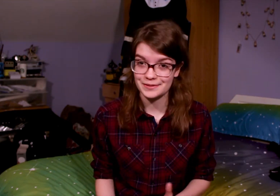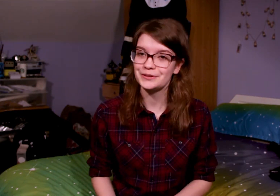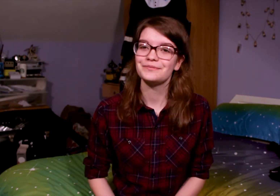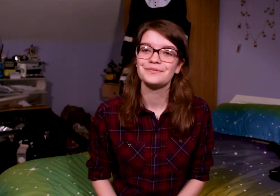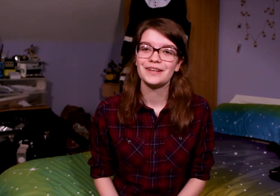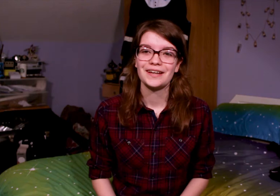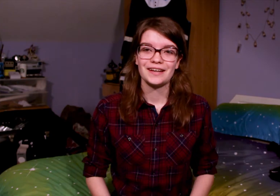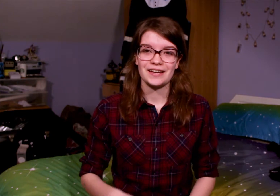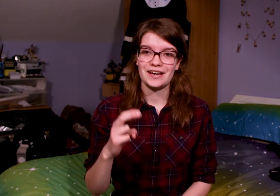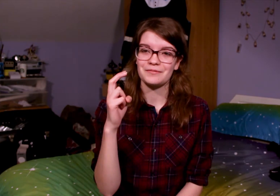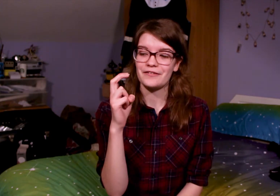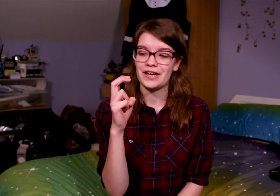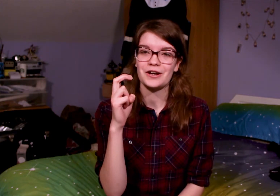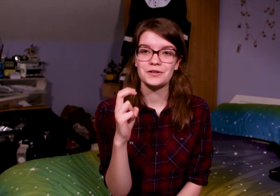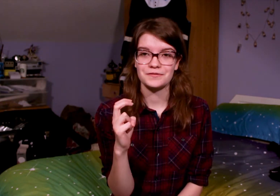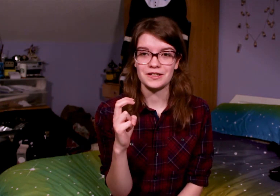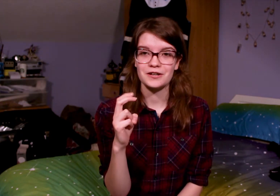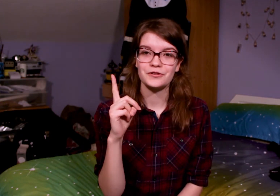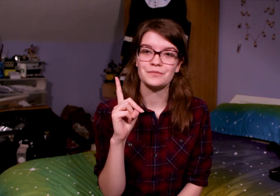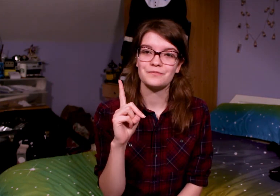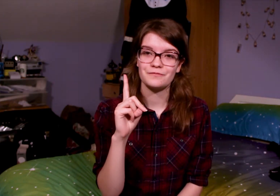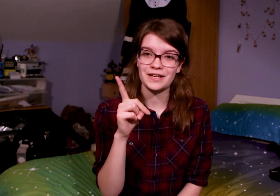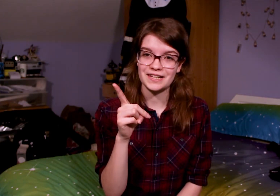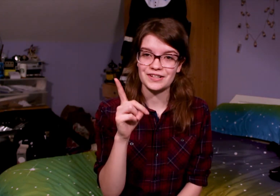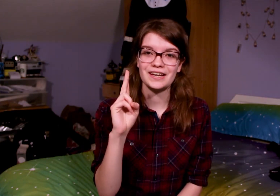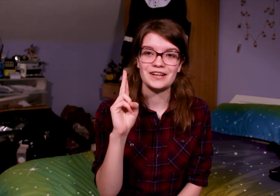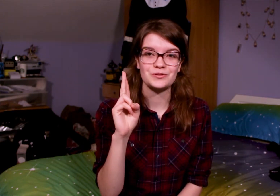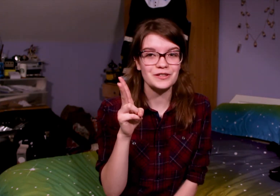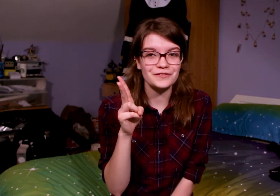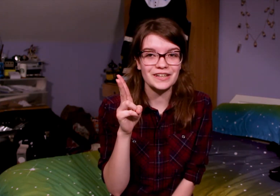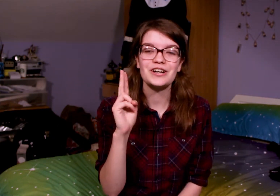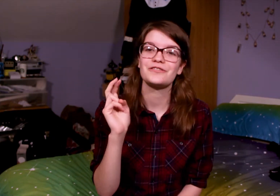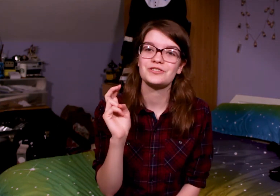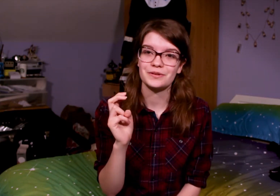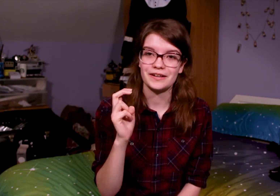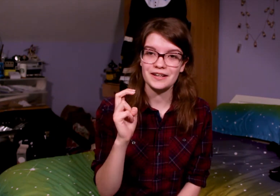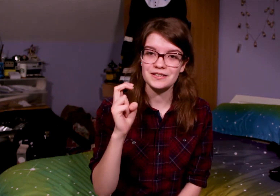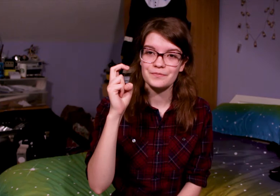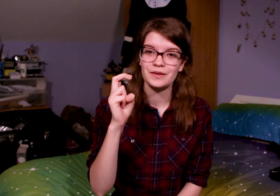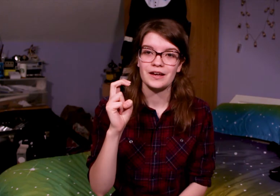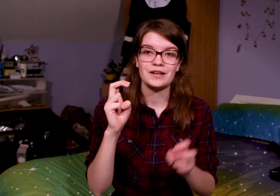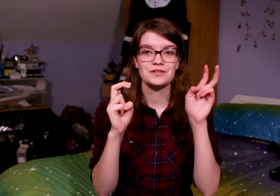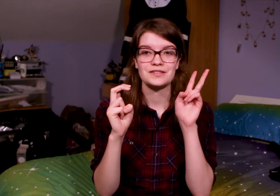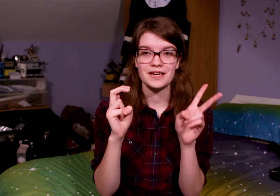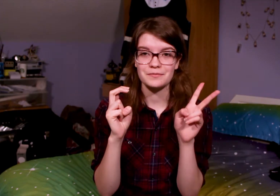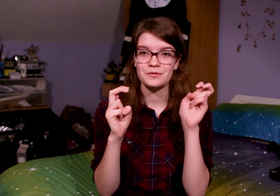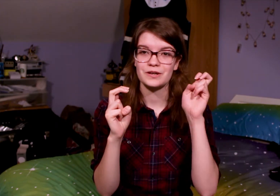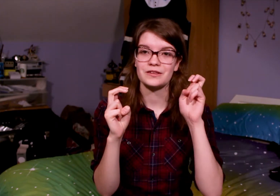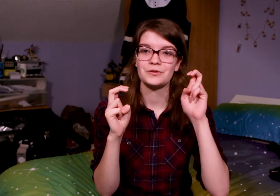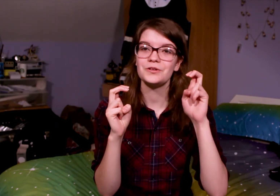transport, have a hooked finger of your index finger and your middle finger of your dominant hand, and do the same with your